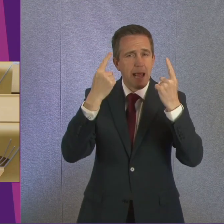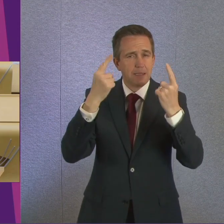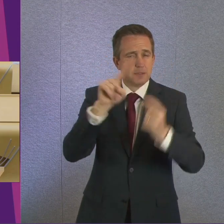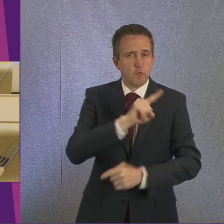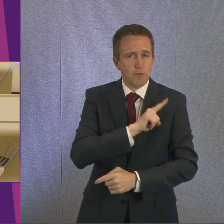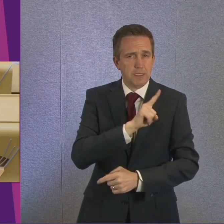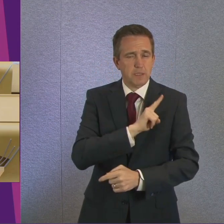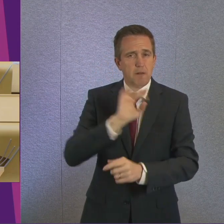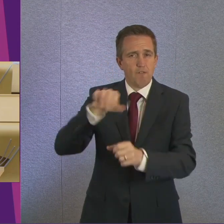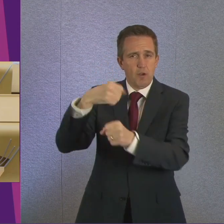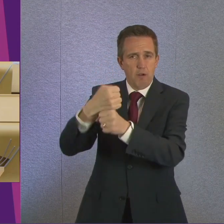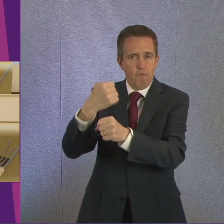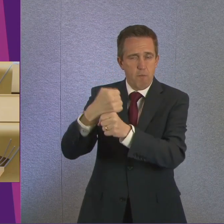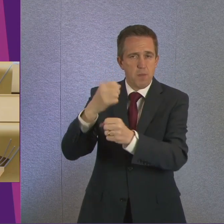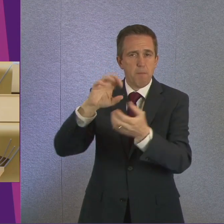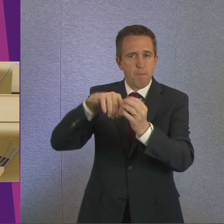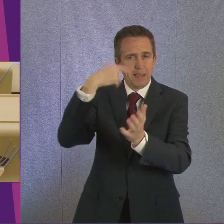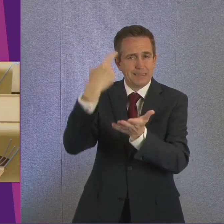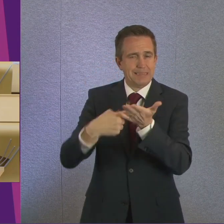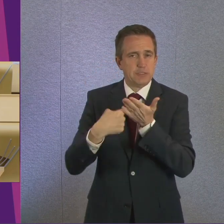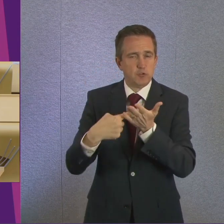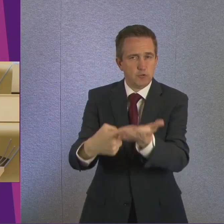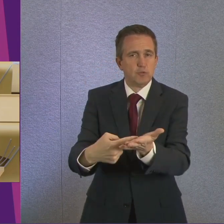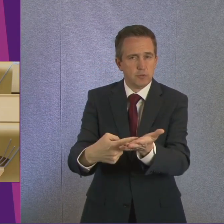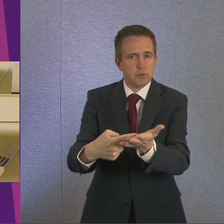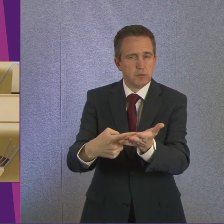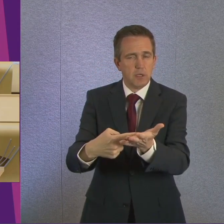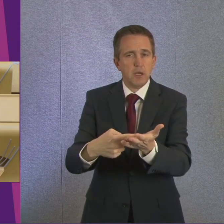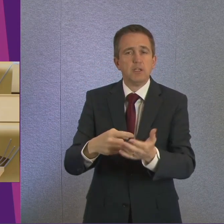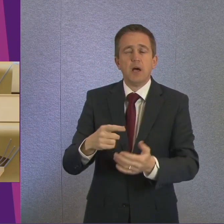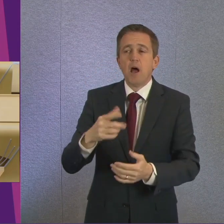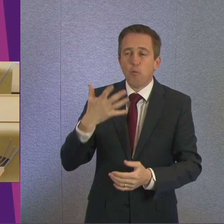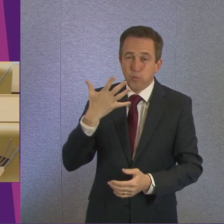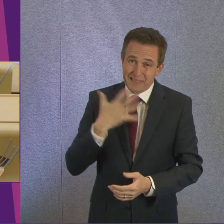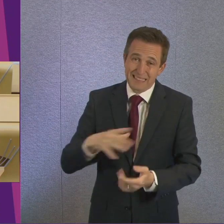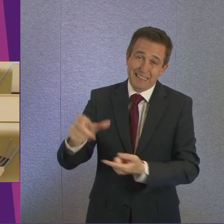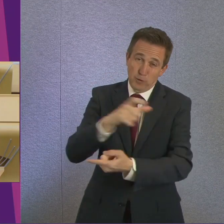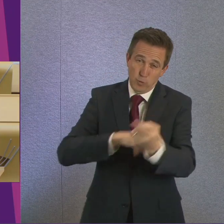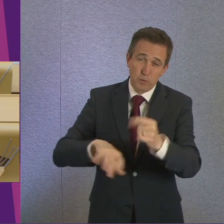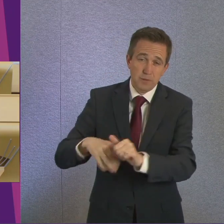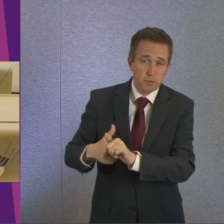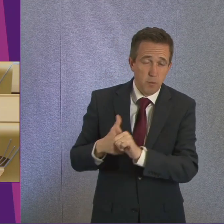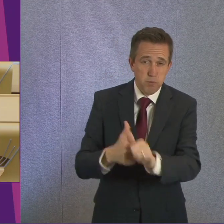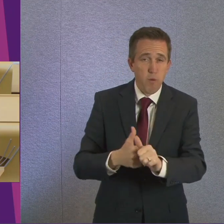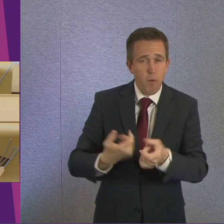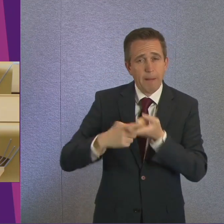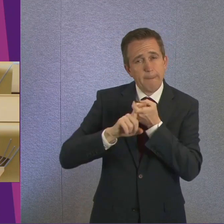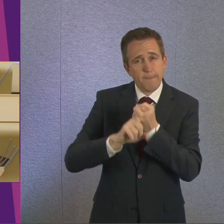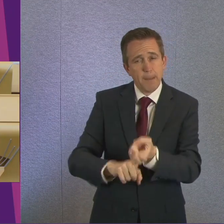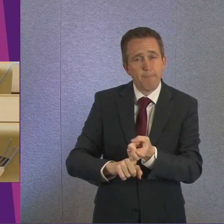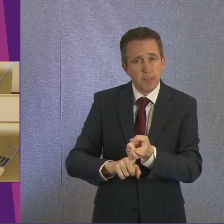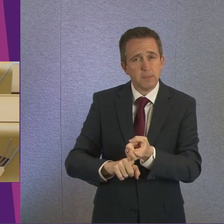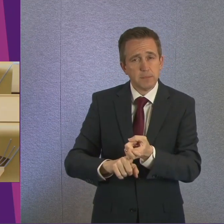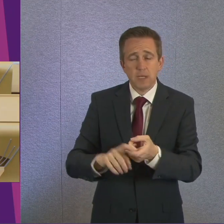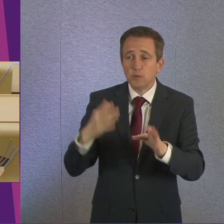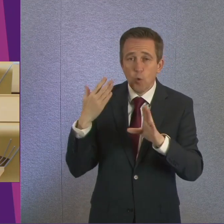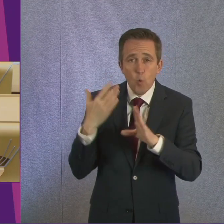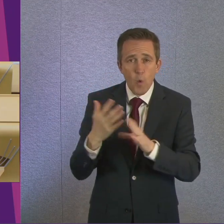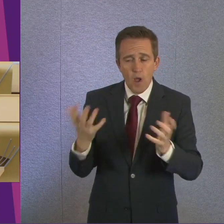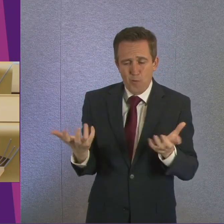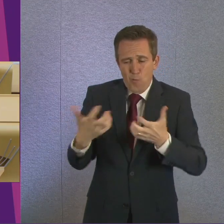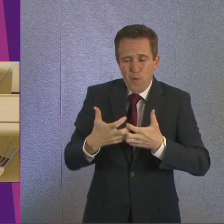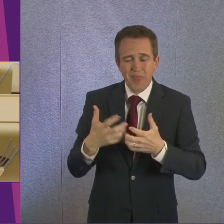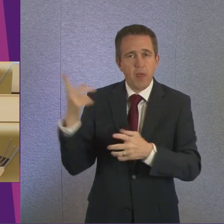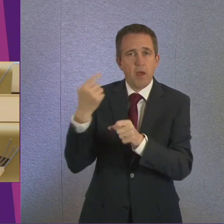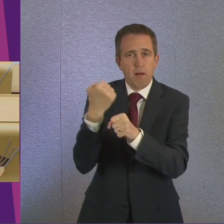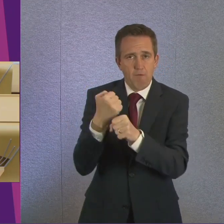for anything that we decide to do and to secure their support and their commitment to continue to work with us as we